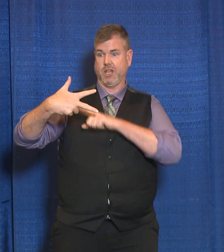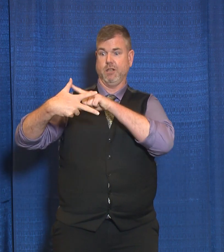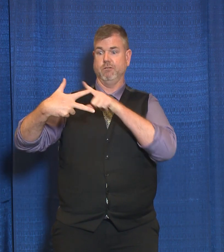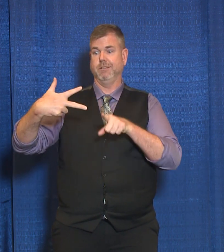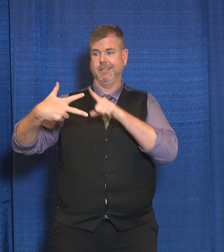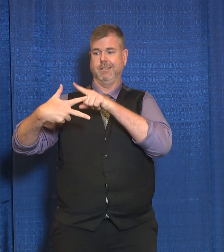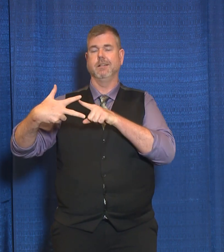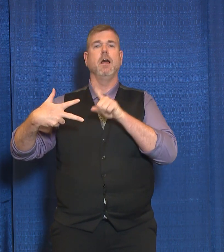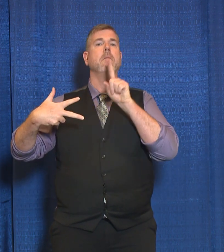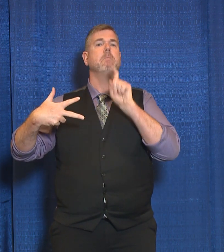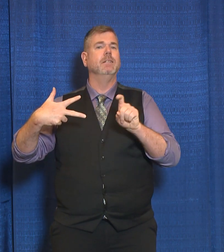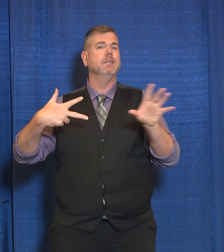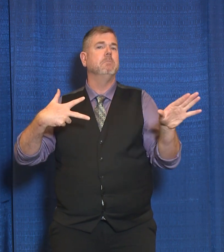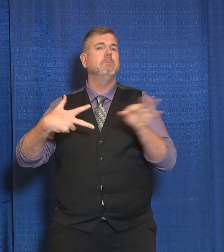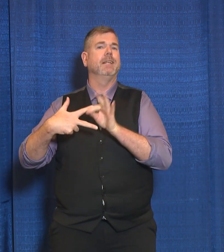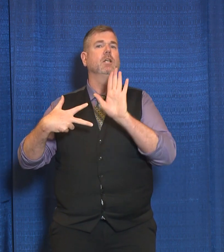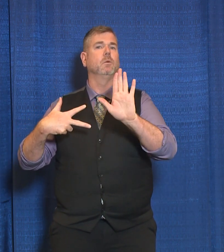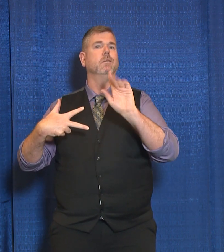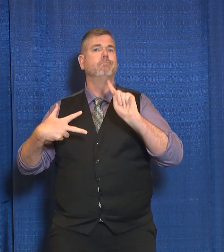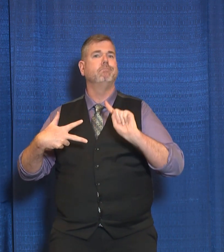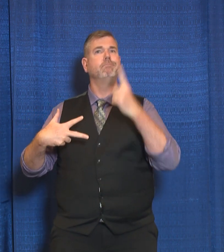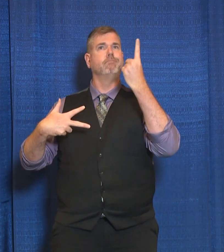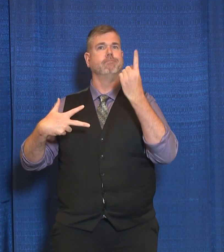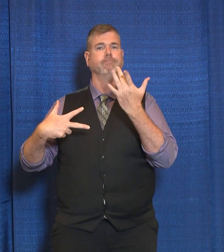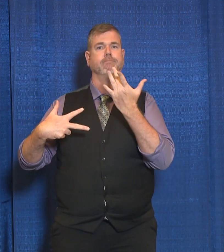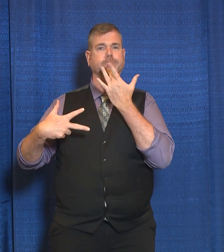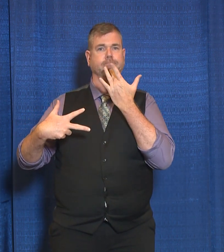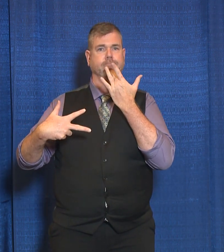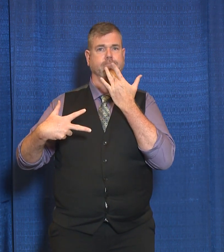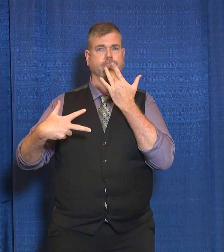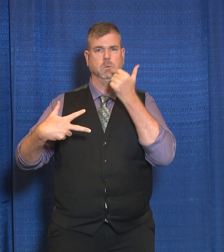You must select your first preference for ballot delivery.